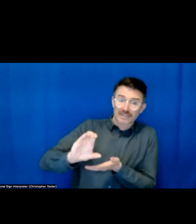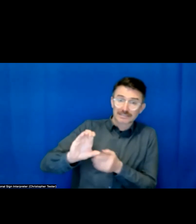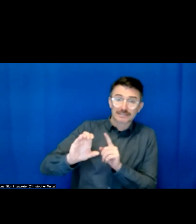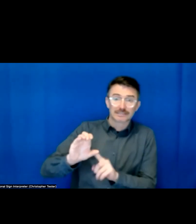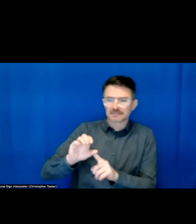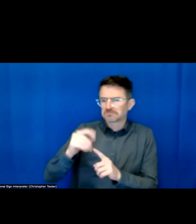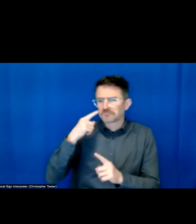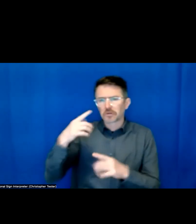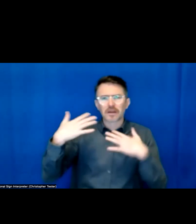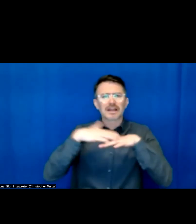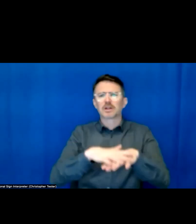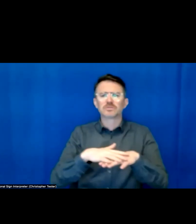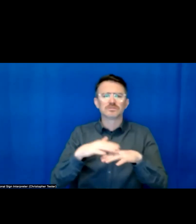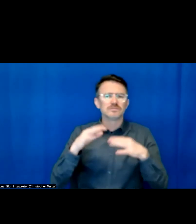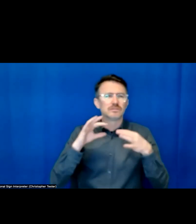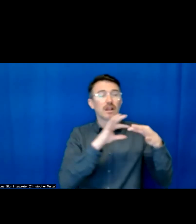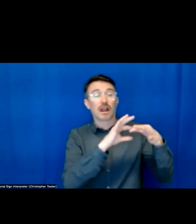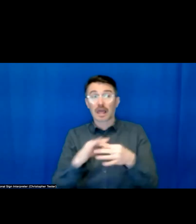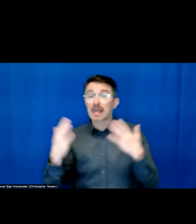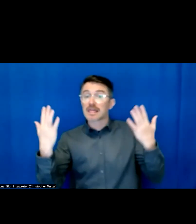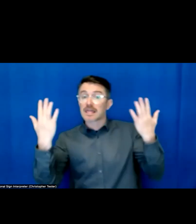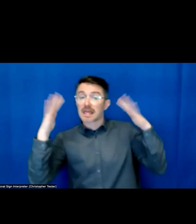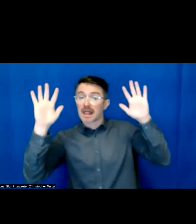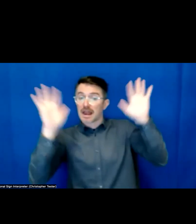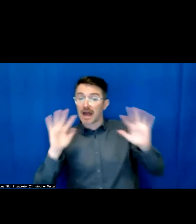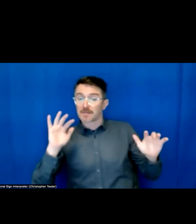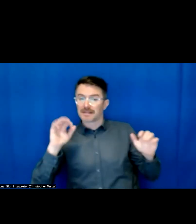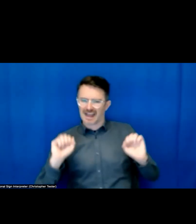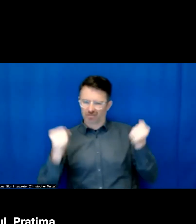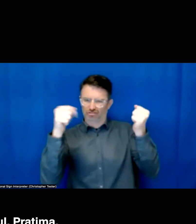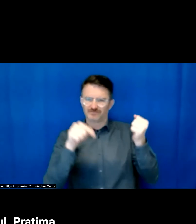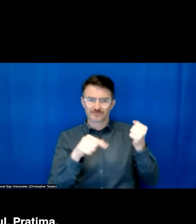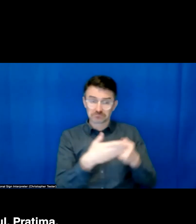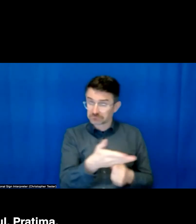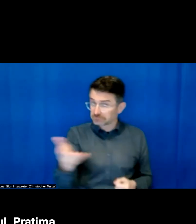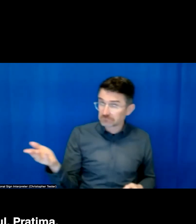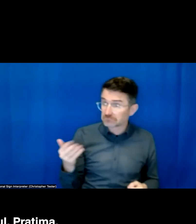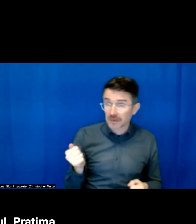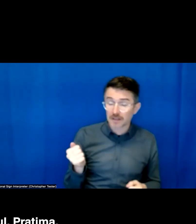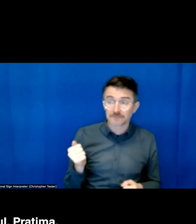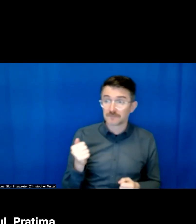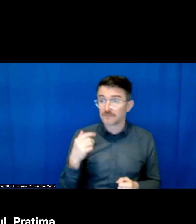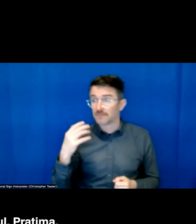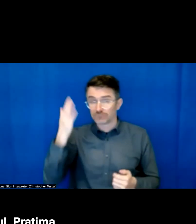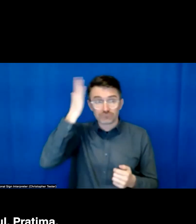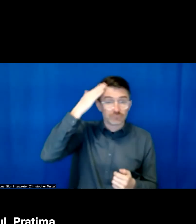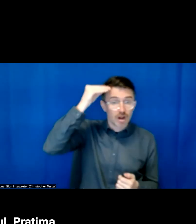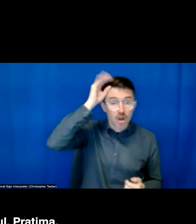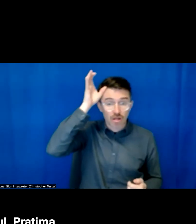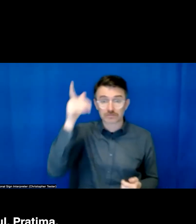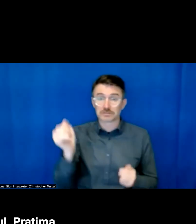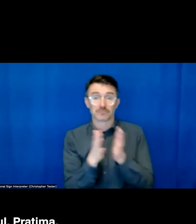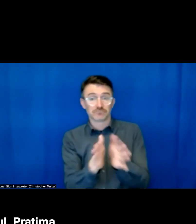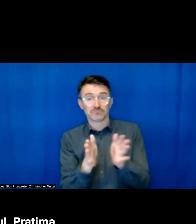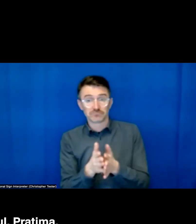share? So anyone would like to answer these questions? Maybe Monjural, Pratima,